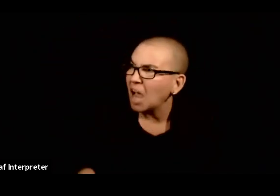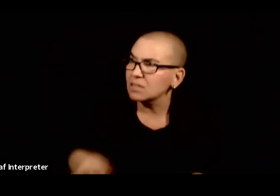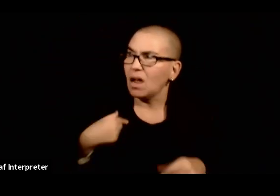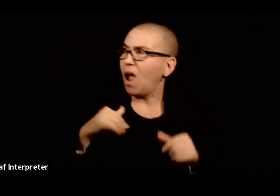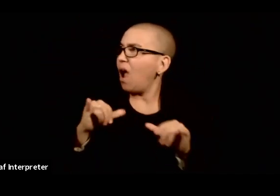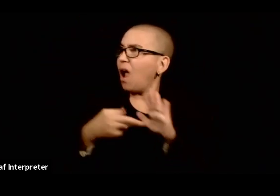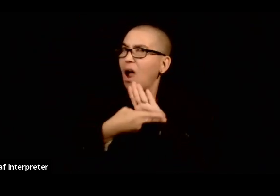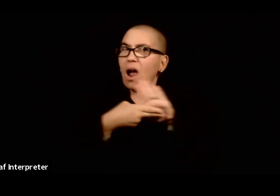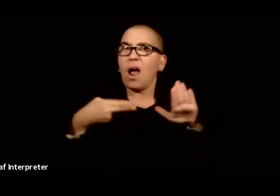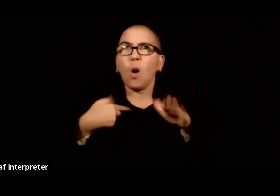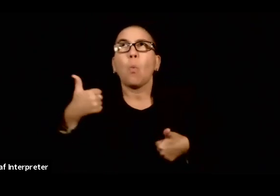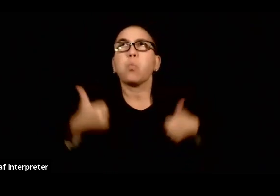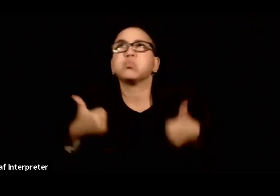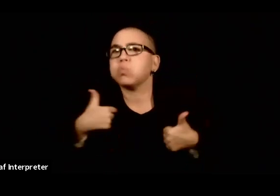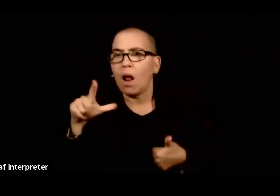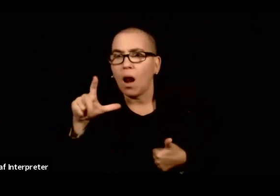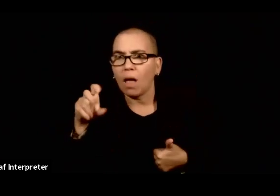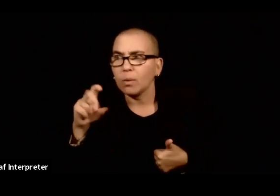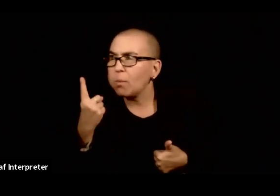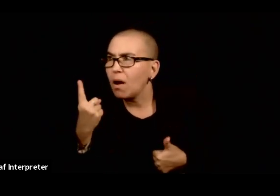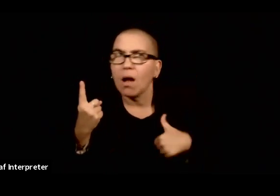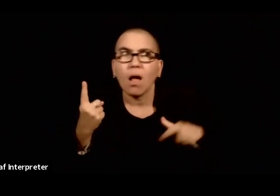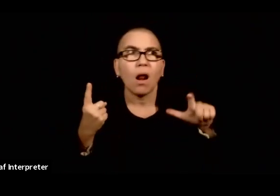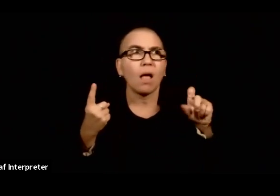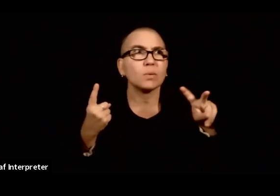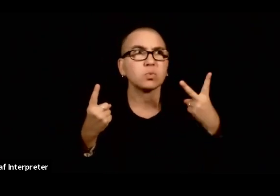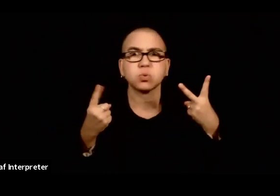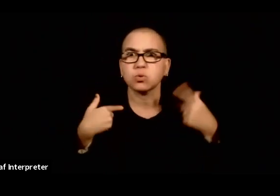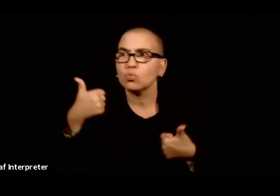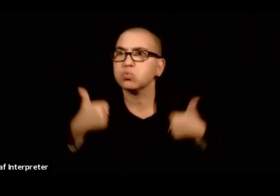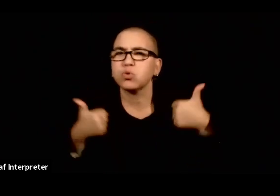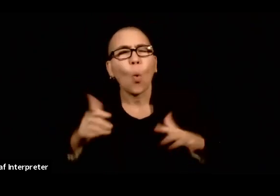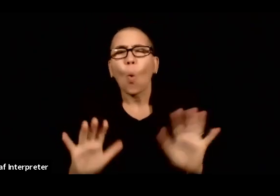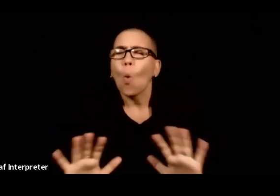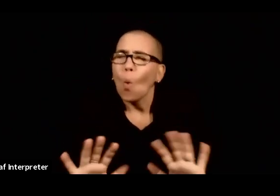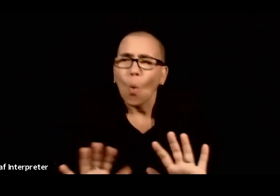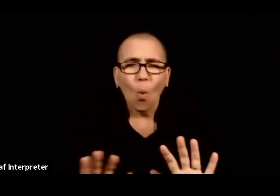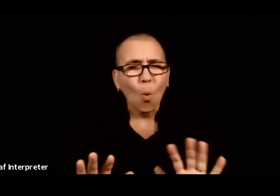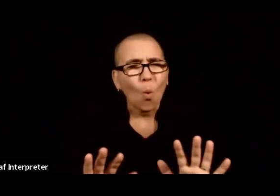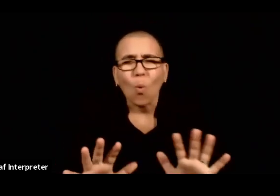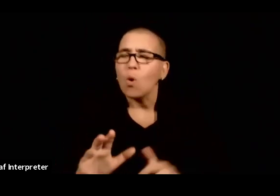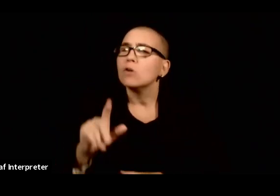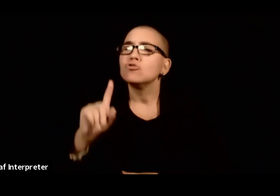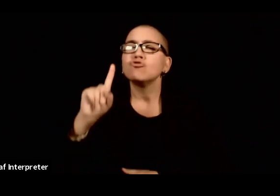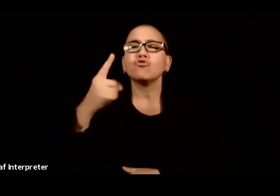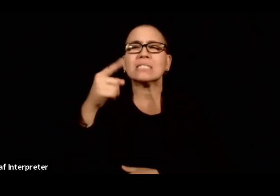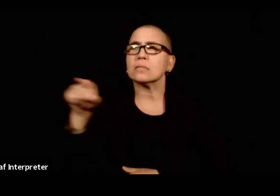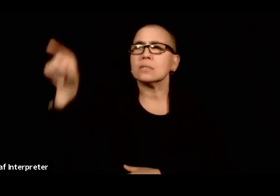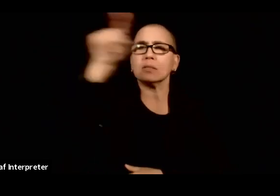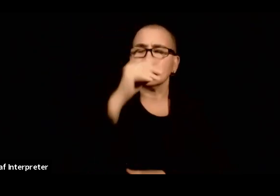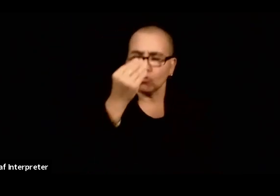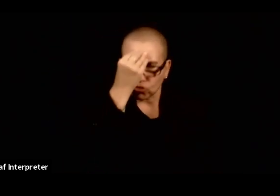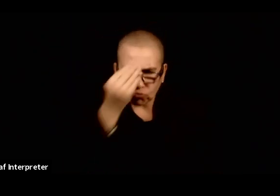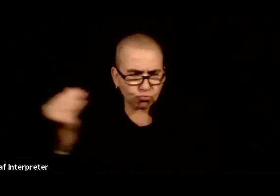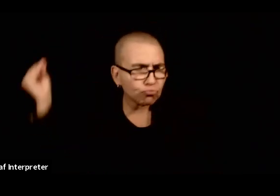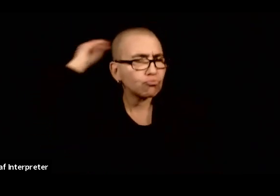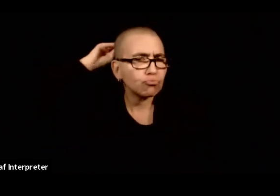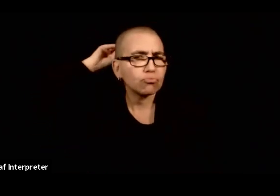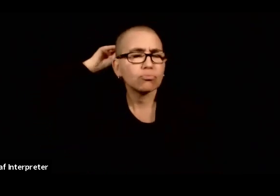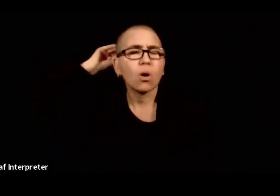their staff and residents. And certainly with the degree of community spread we're currently seeing in a number of counties,